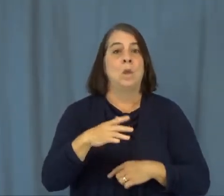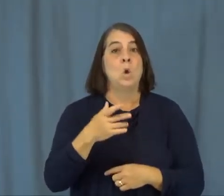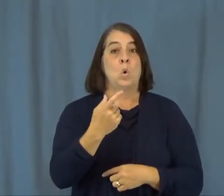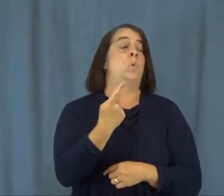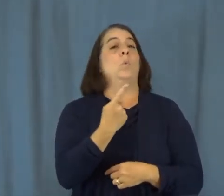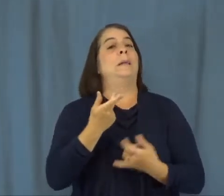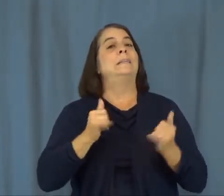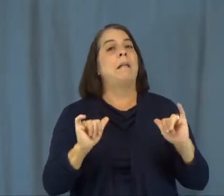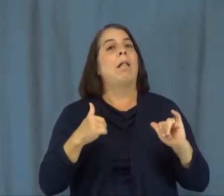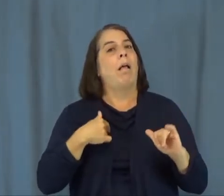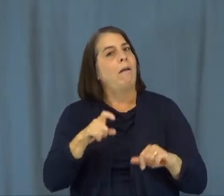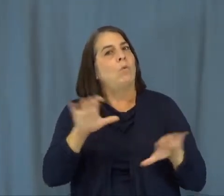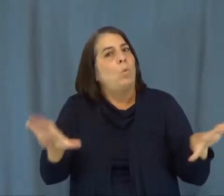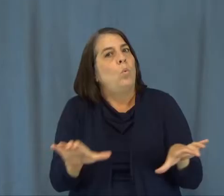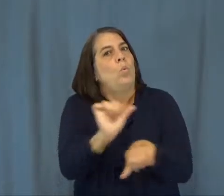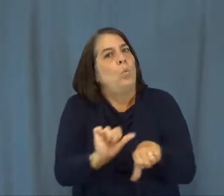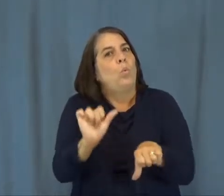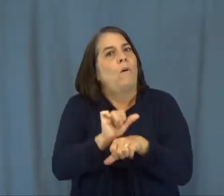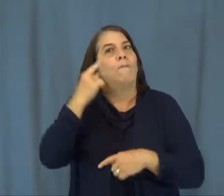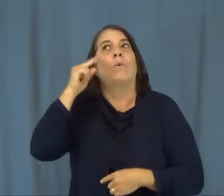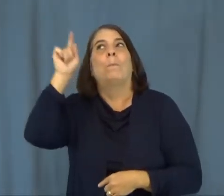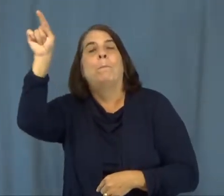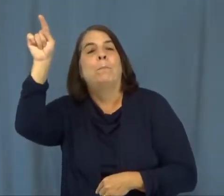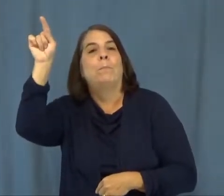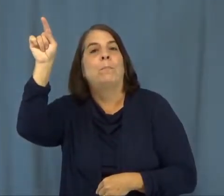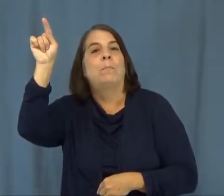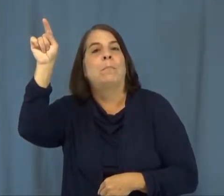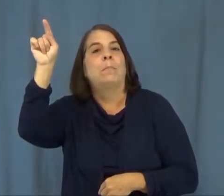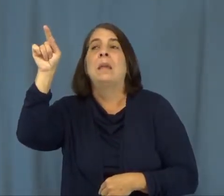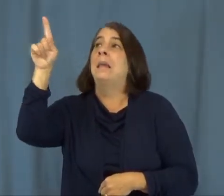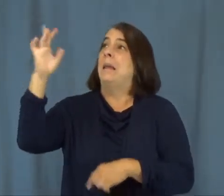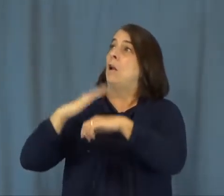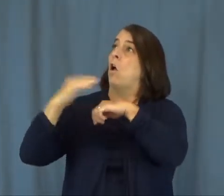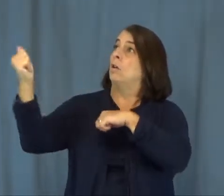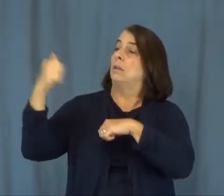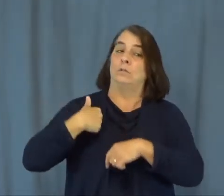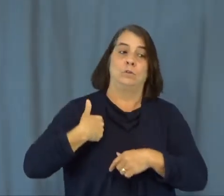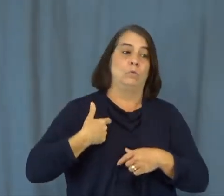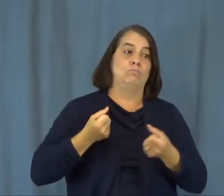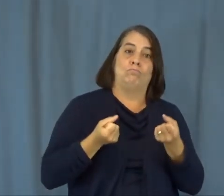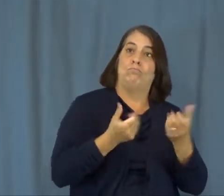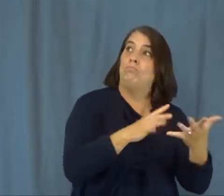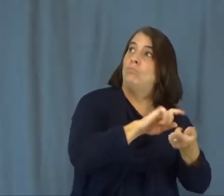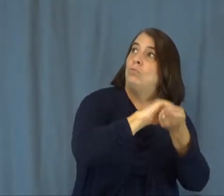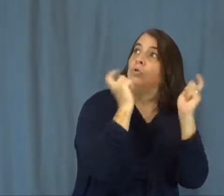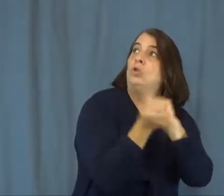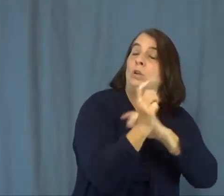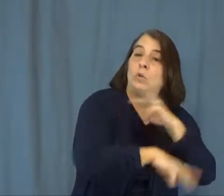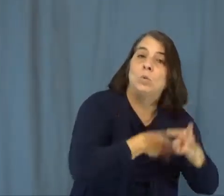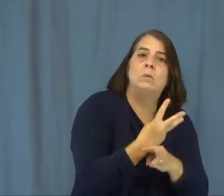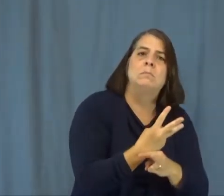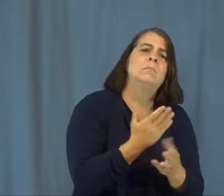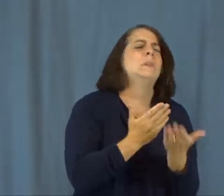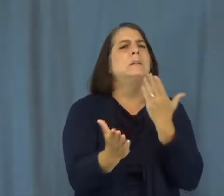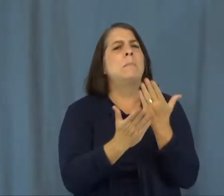are called to be world changers it doesn't matter what we look like what our